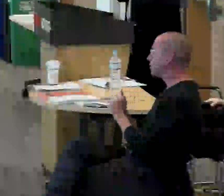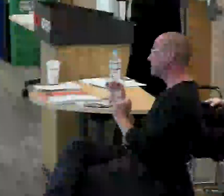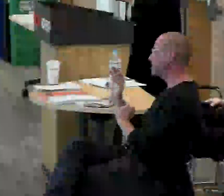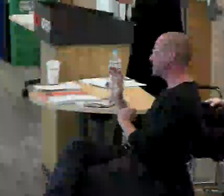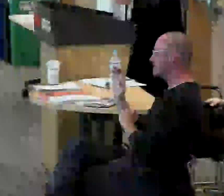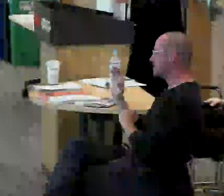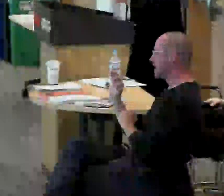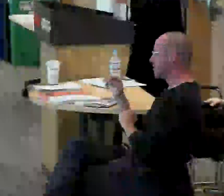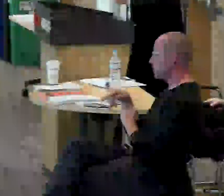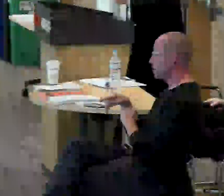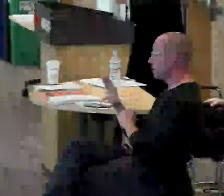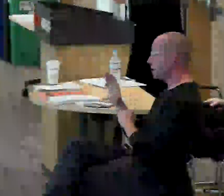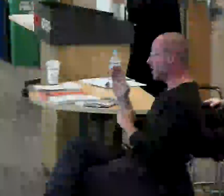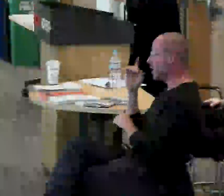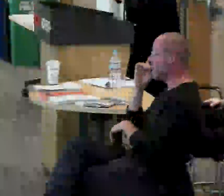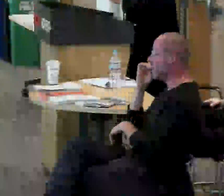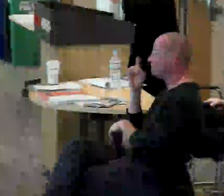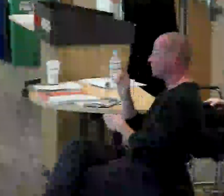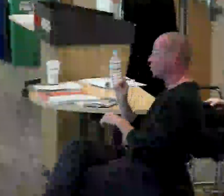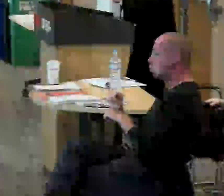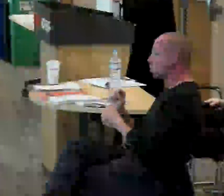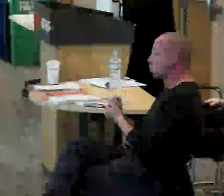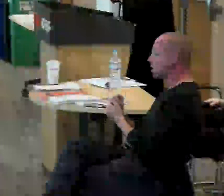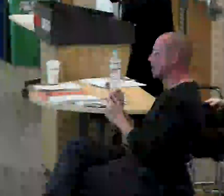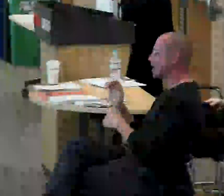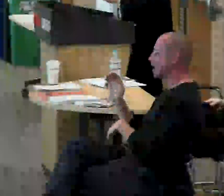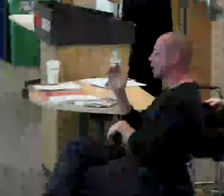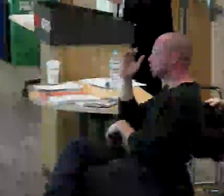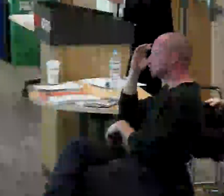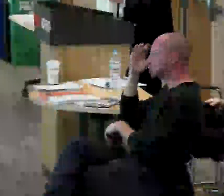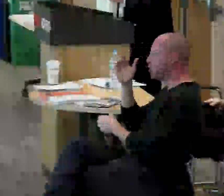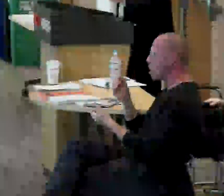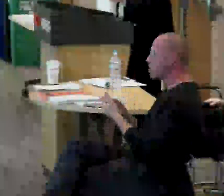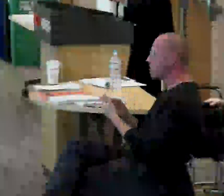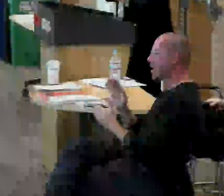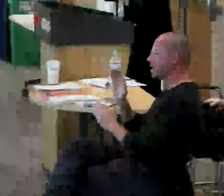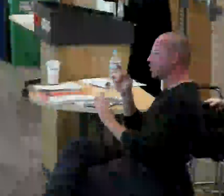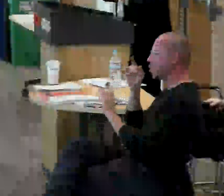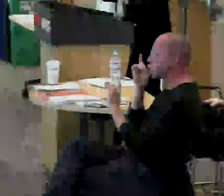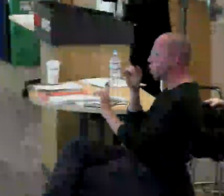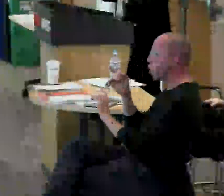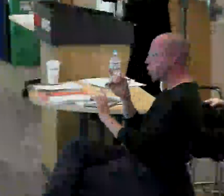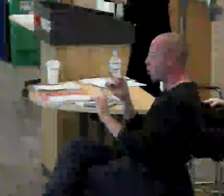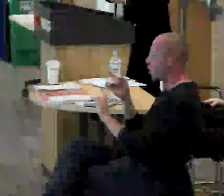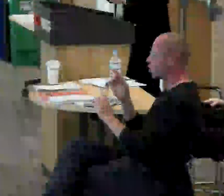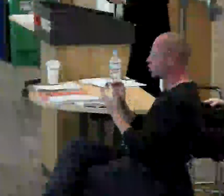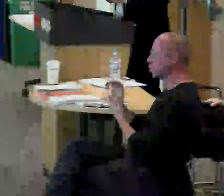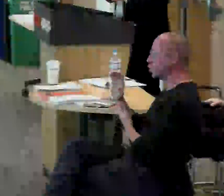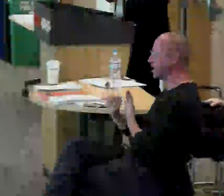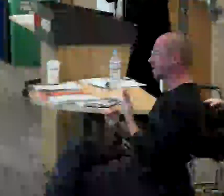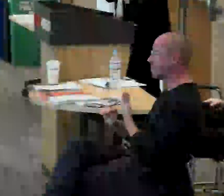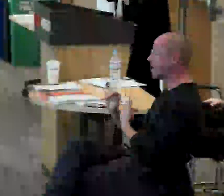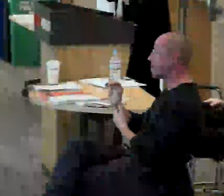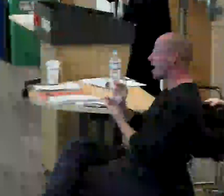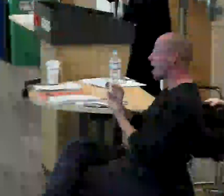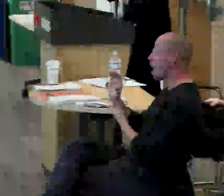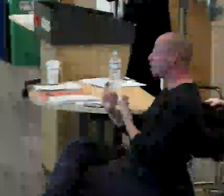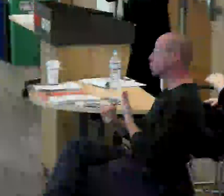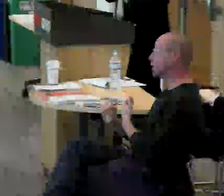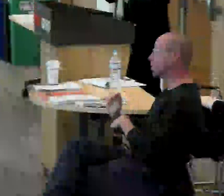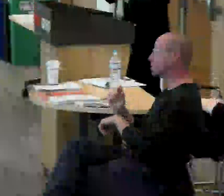Smart financial education curriculum. Those who aren't aware, FDIC's Money Smart financial education curriculum has been around since